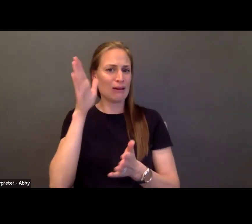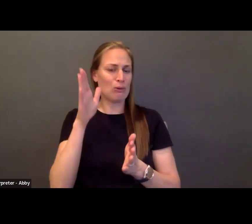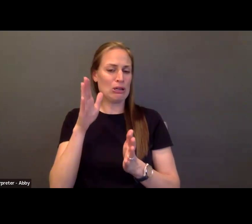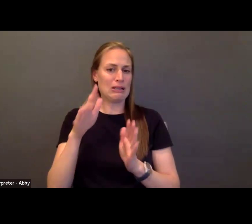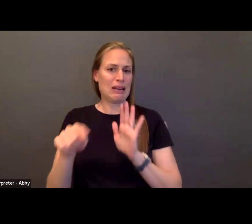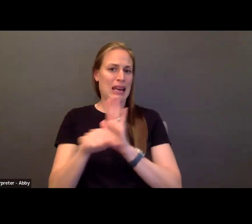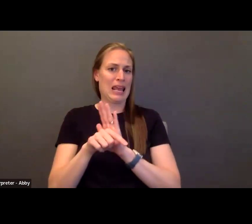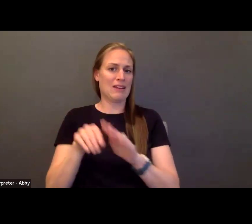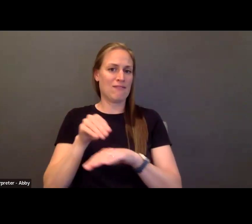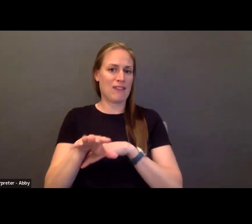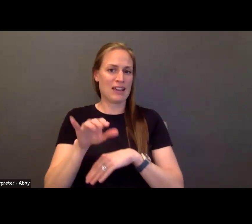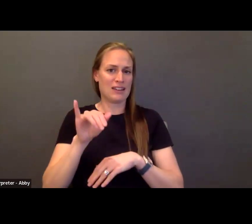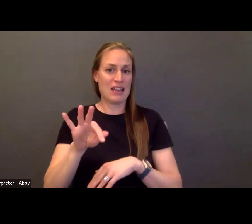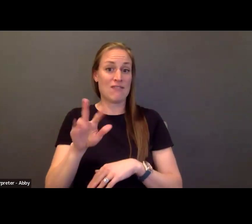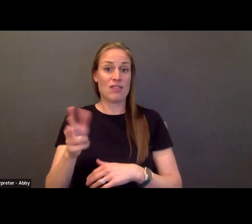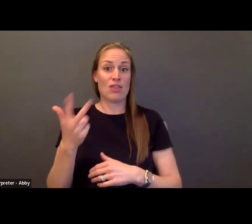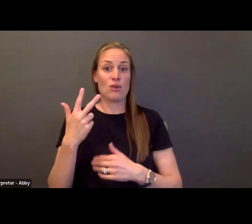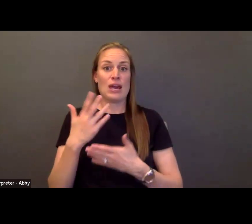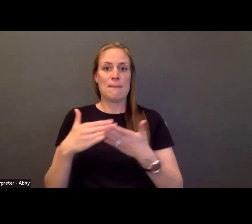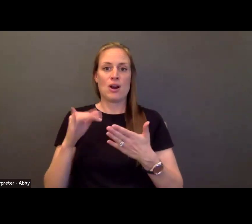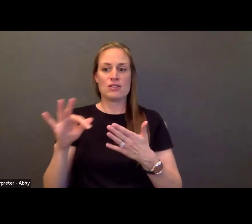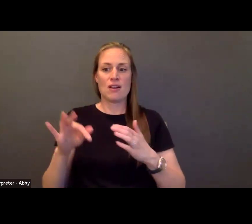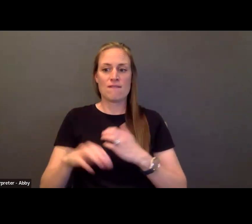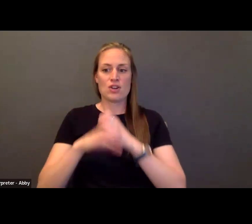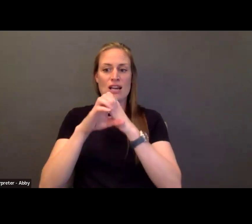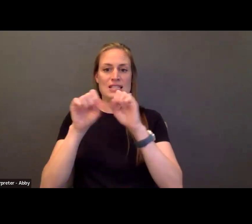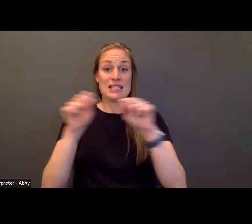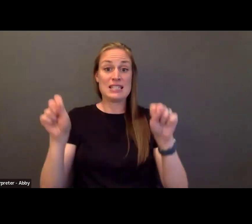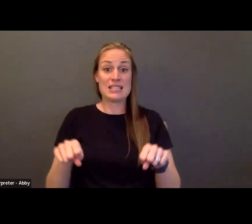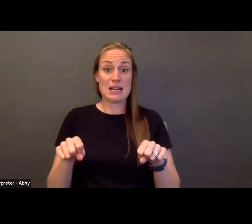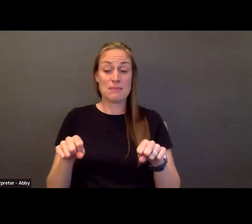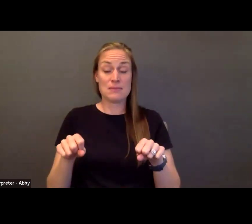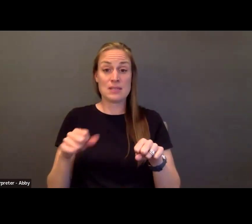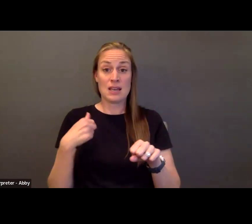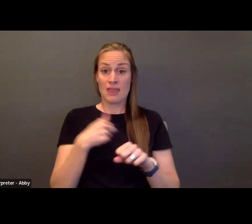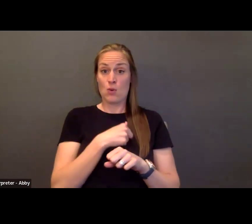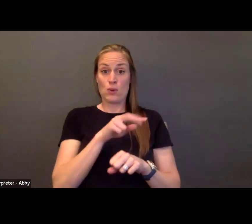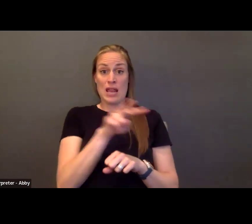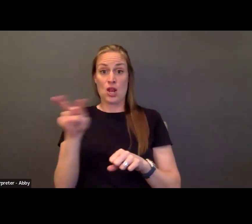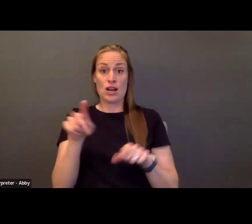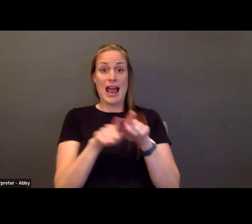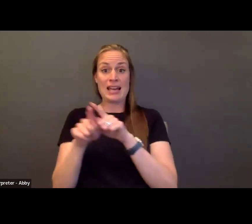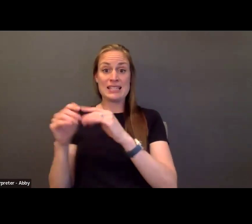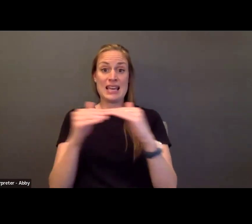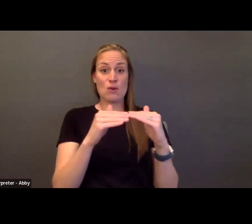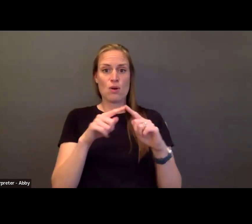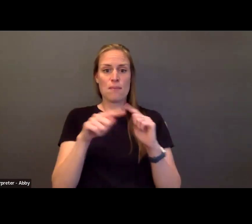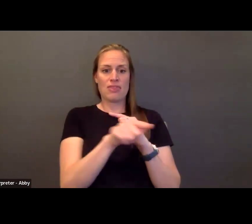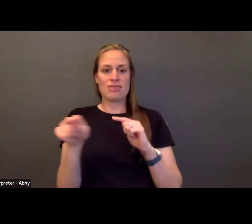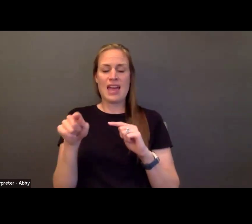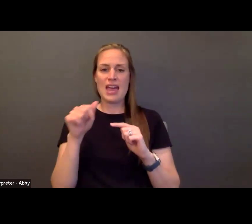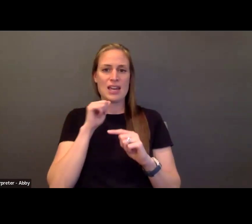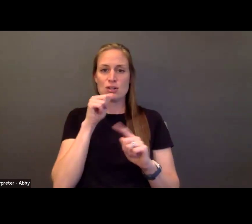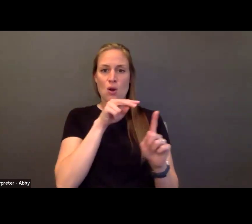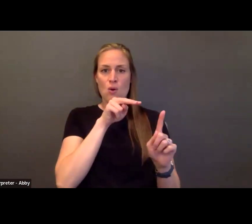three components of the crisis system, which we're seeing and speaking about as equal, don't actually work from the same playbook on how they're supposed